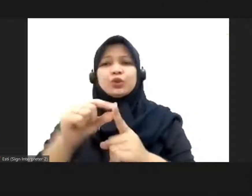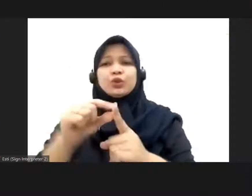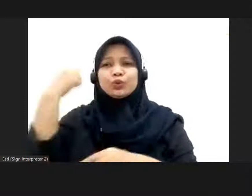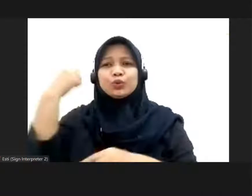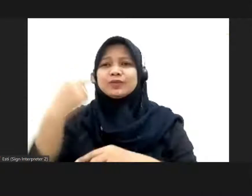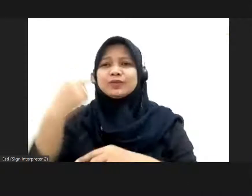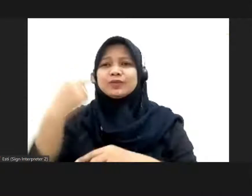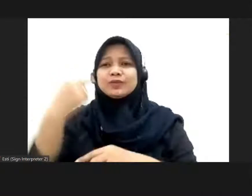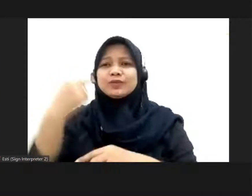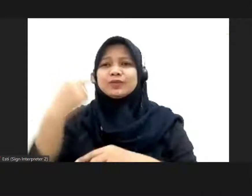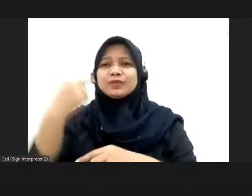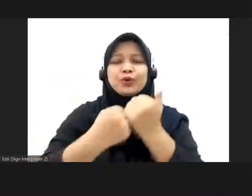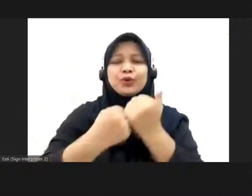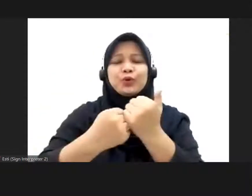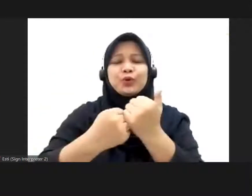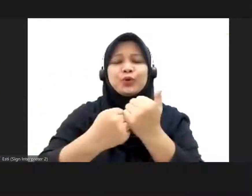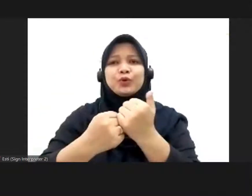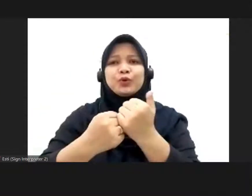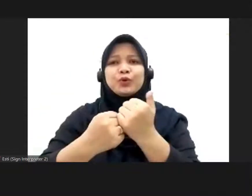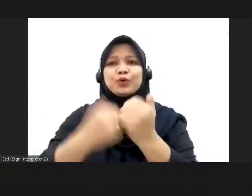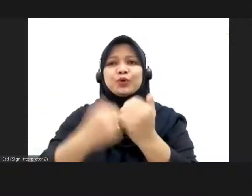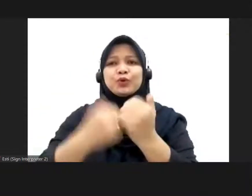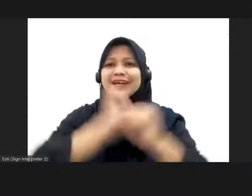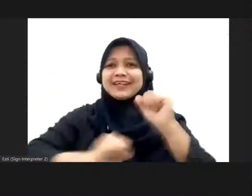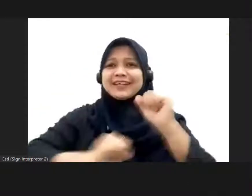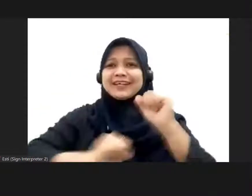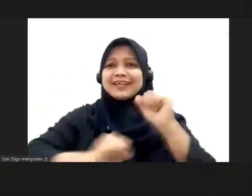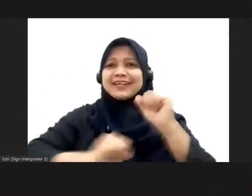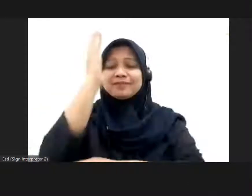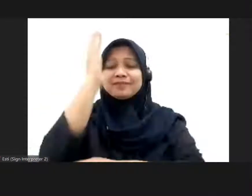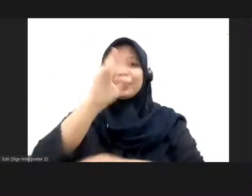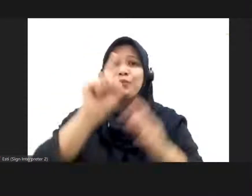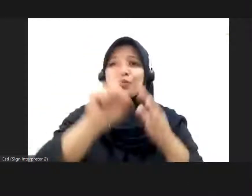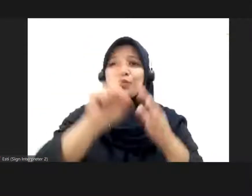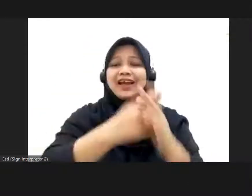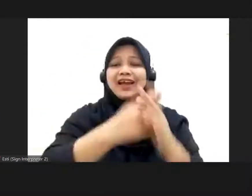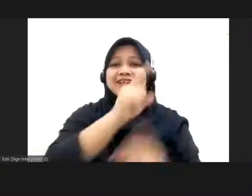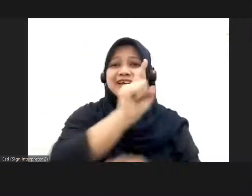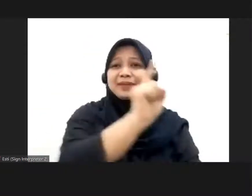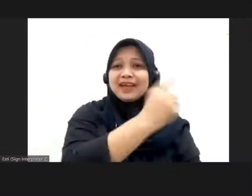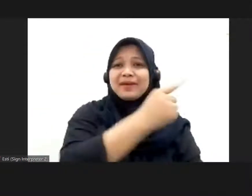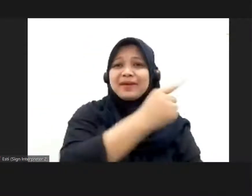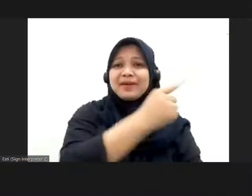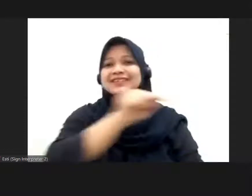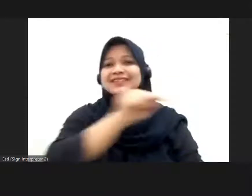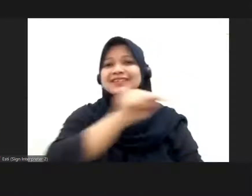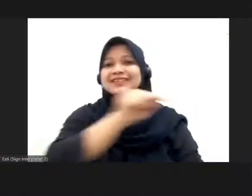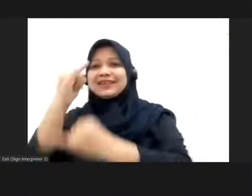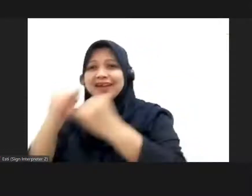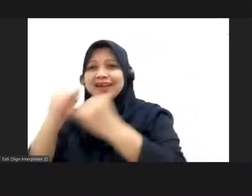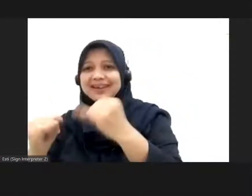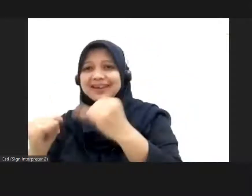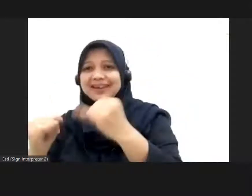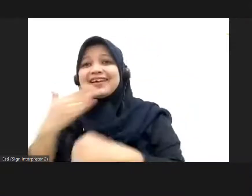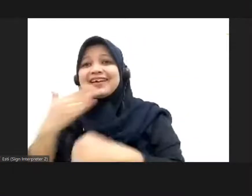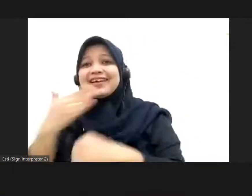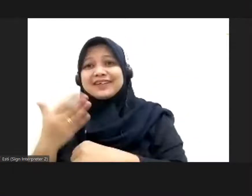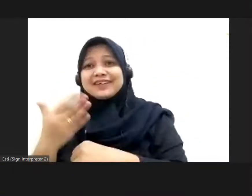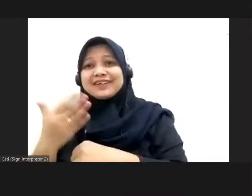series this event for the first webinar until this 5 webinars. Thank you. Back to you, Rizky.